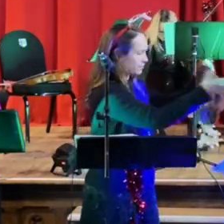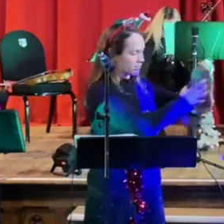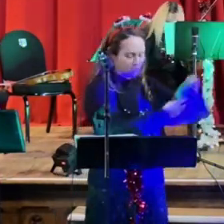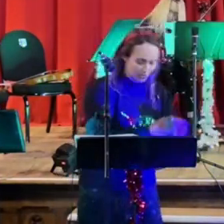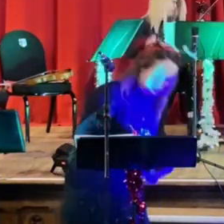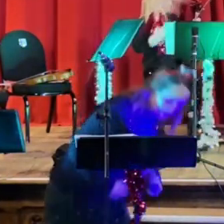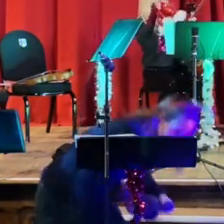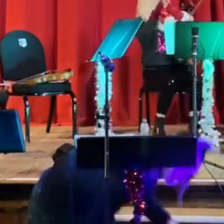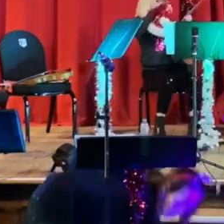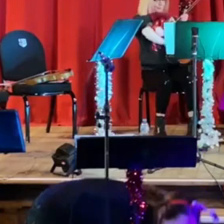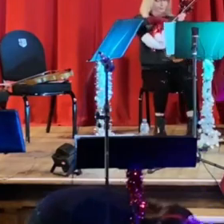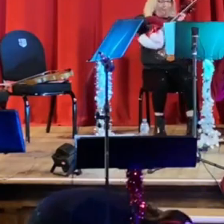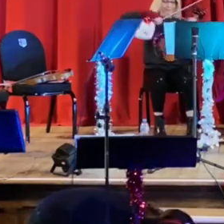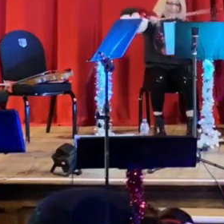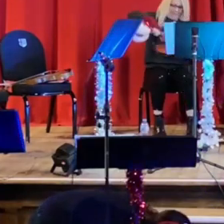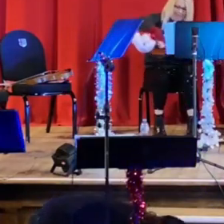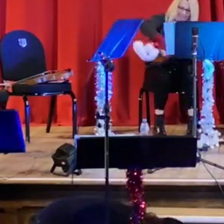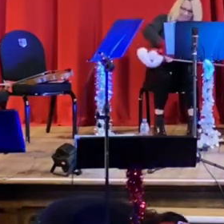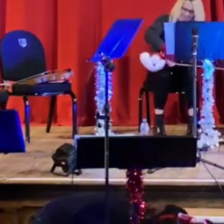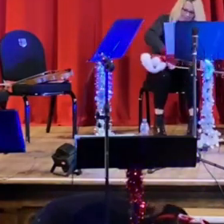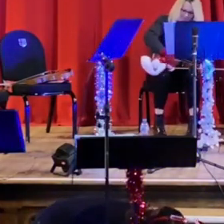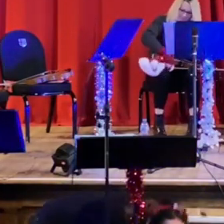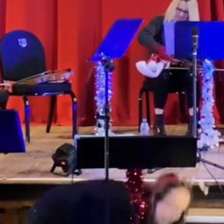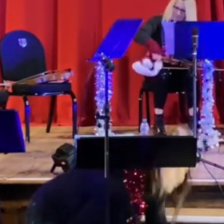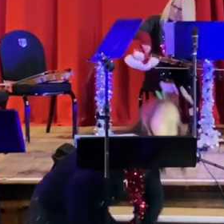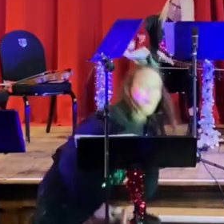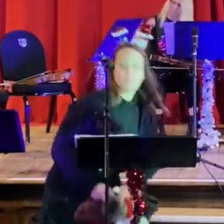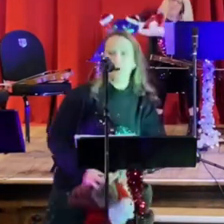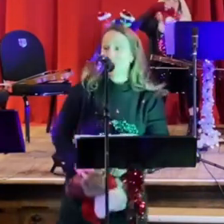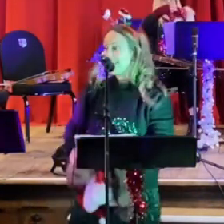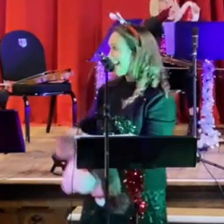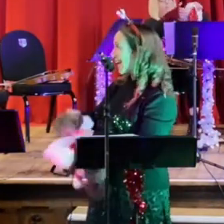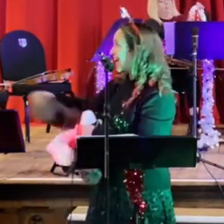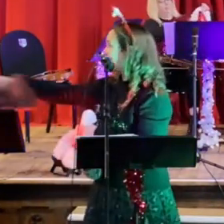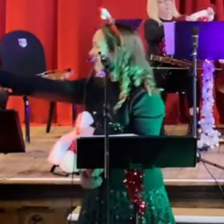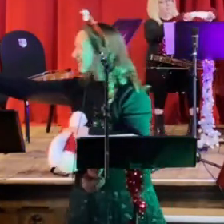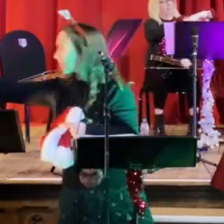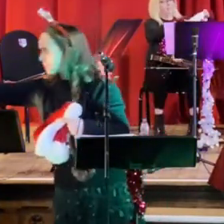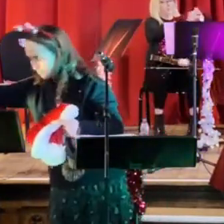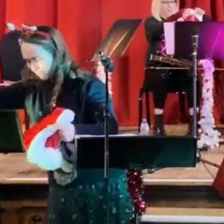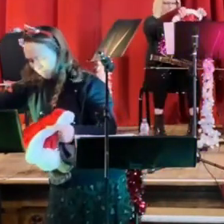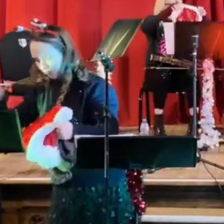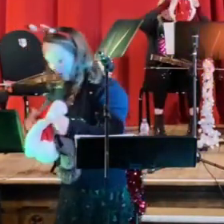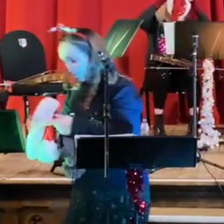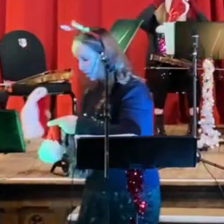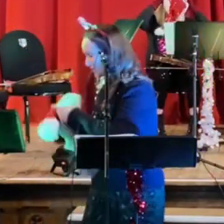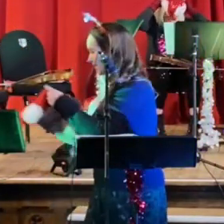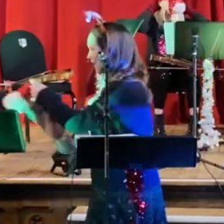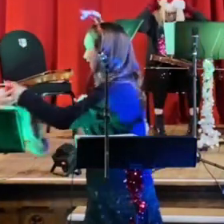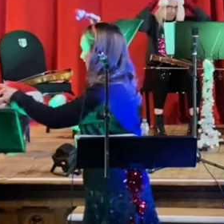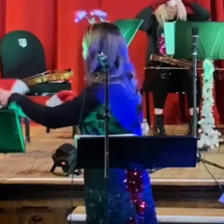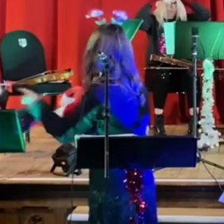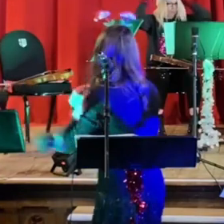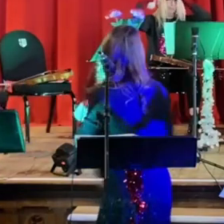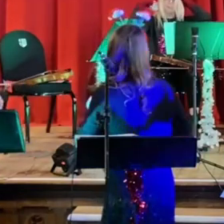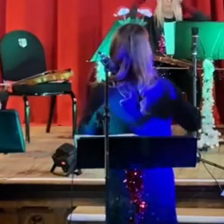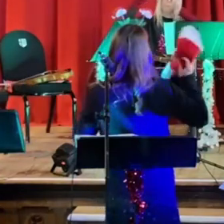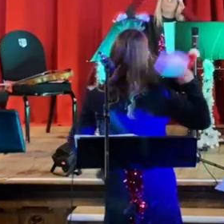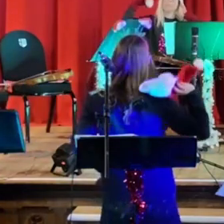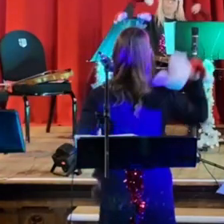cheerful. Oh, come on, guys. We're wassailing. Wassailing. Thank you. Oh, Miss